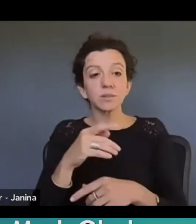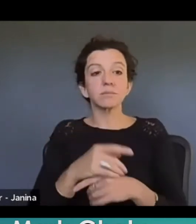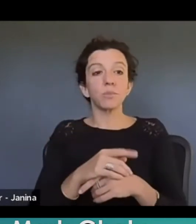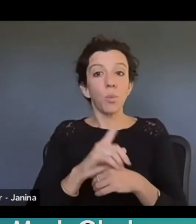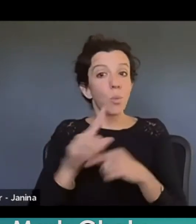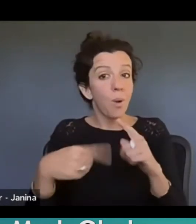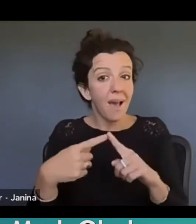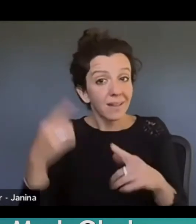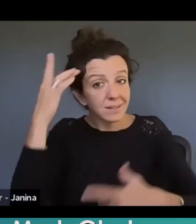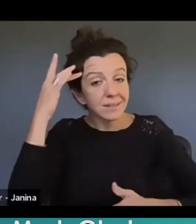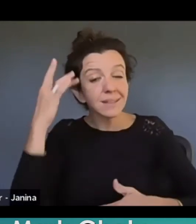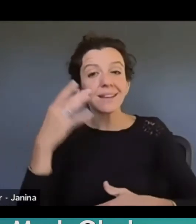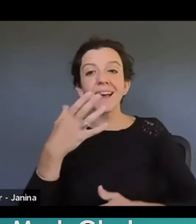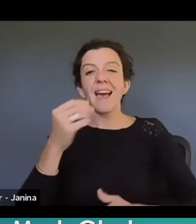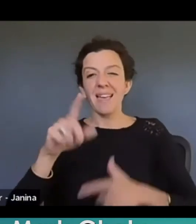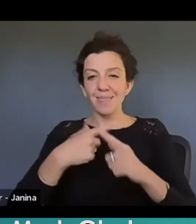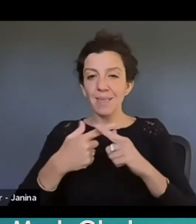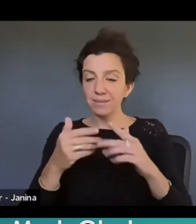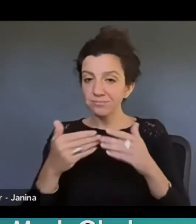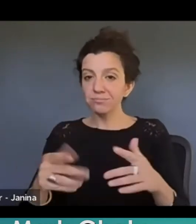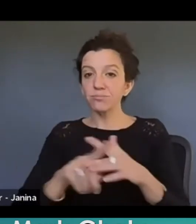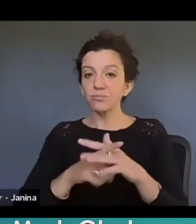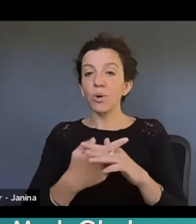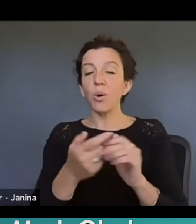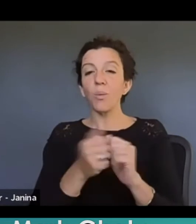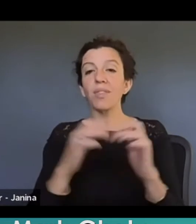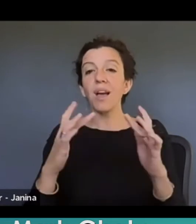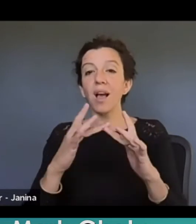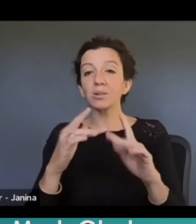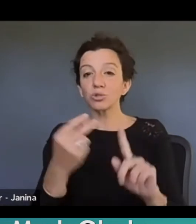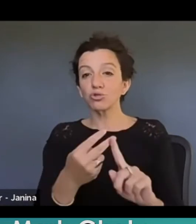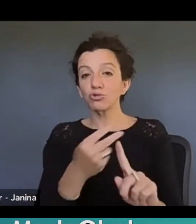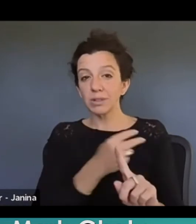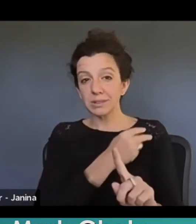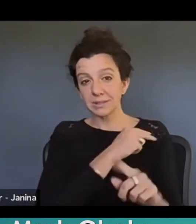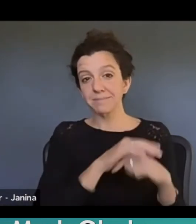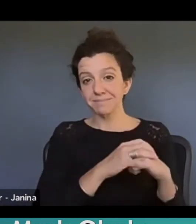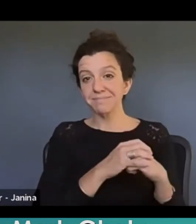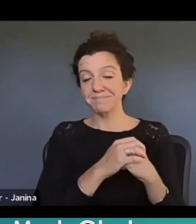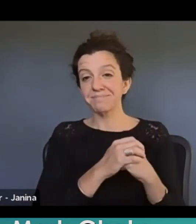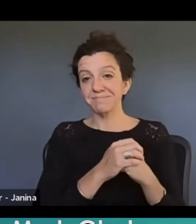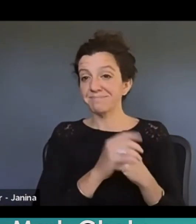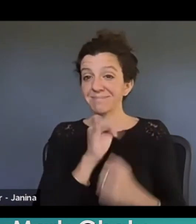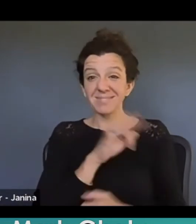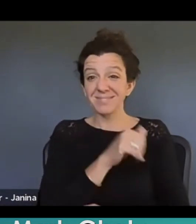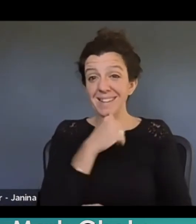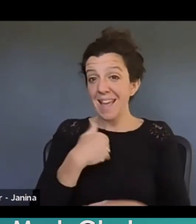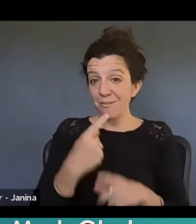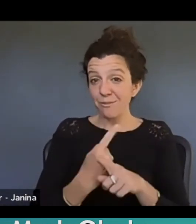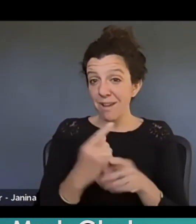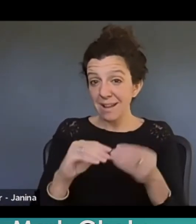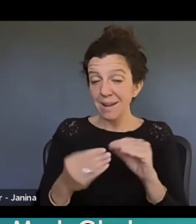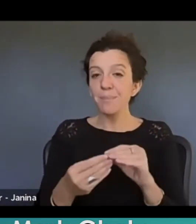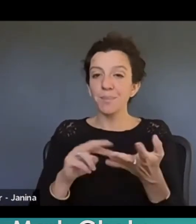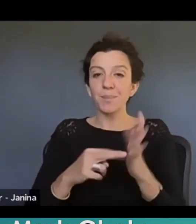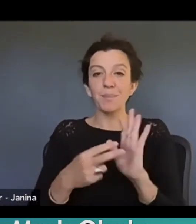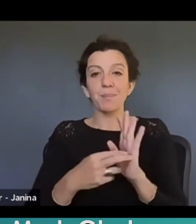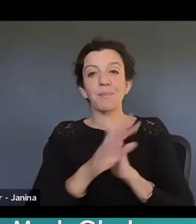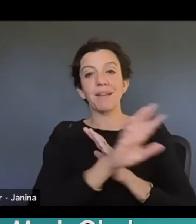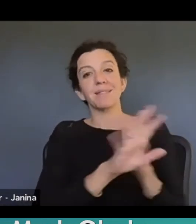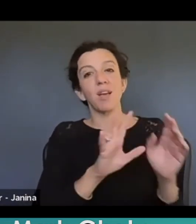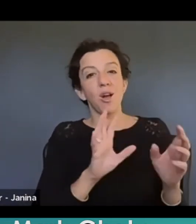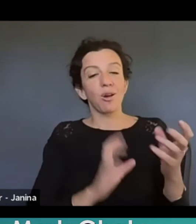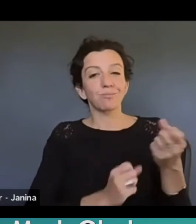So absolutely, it will be hindered without this information. And that's why, as we figure out the IT